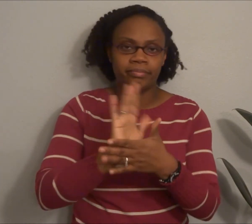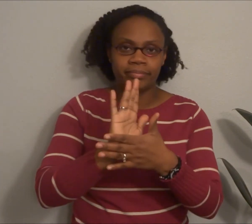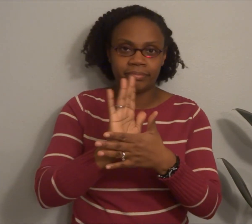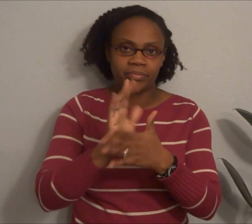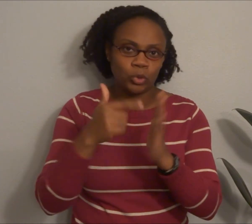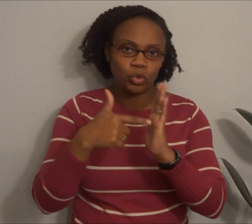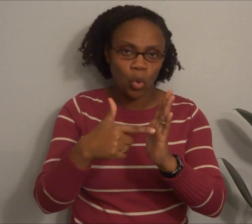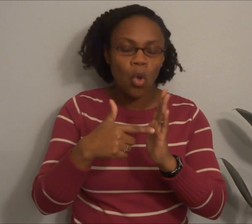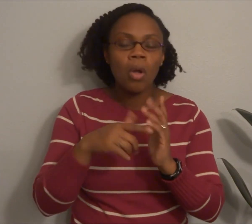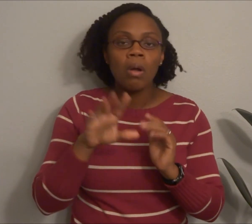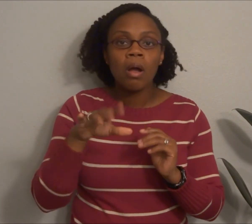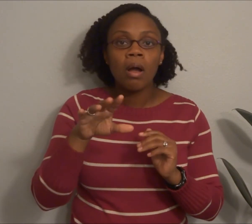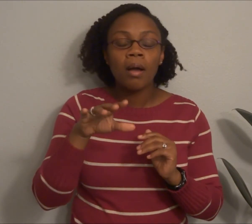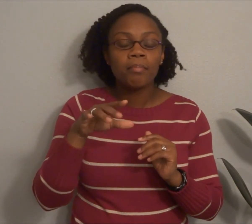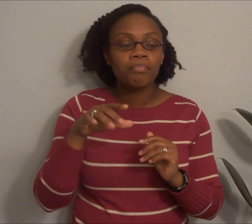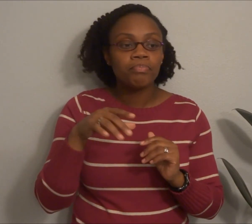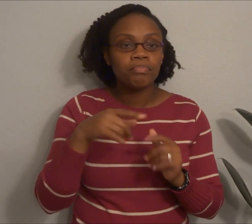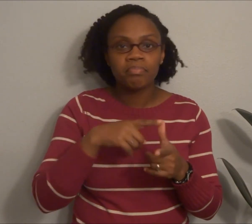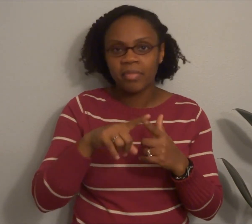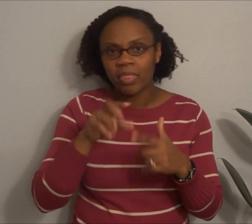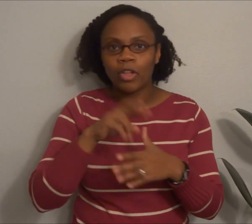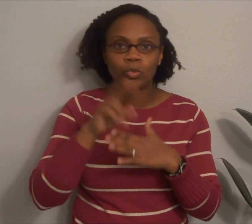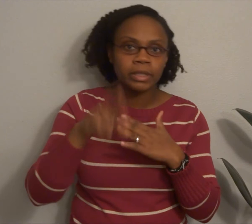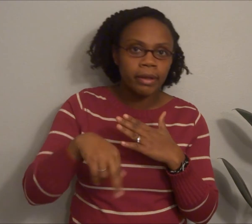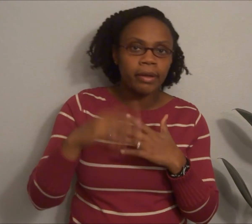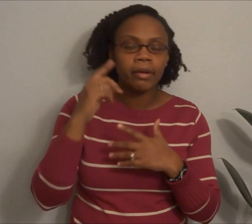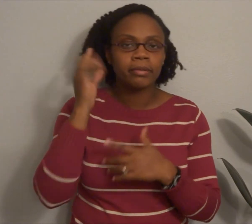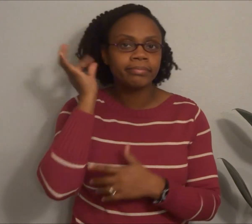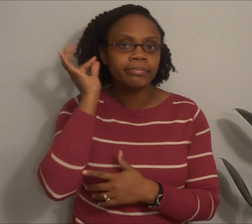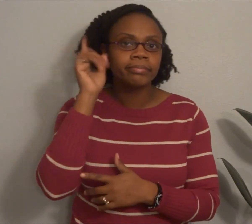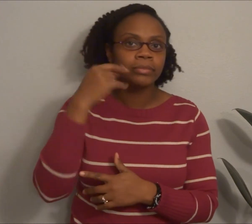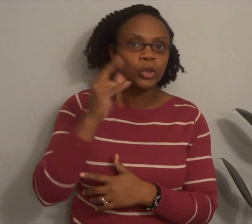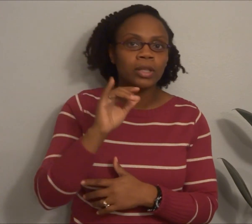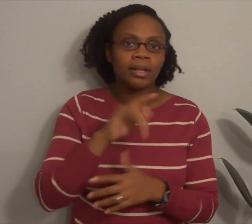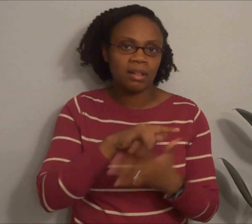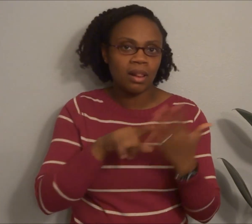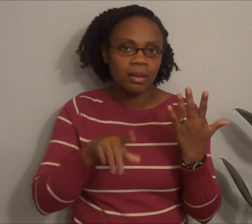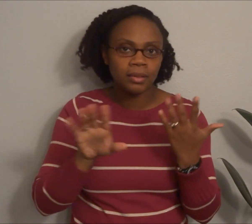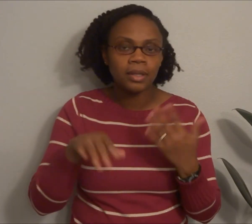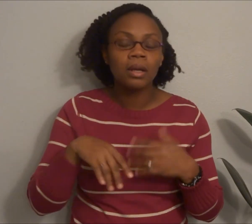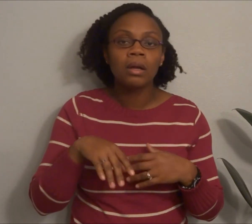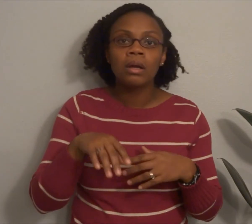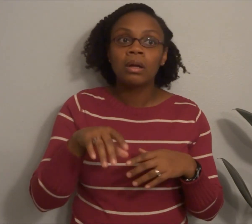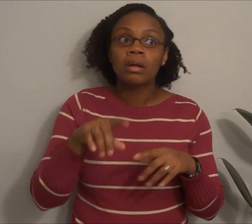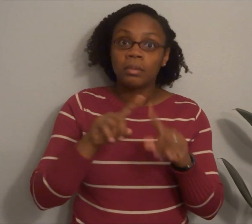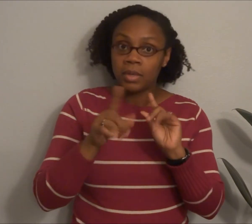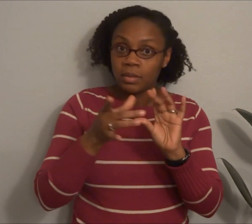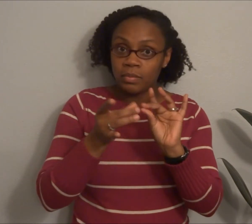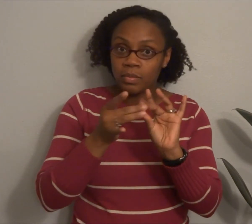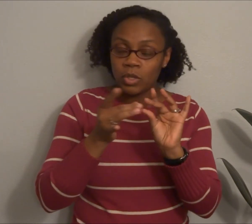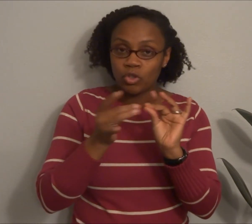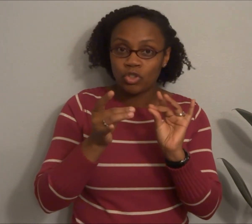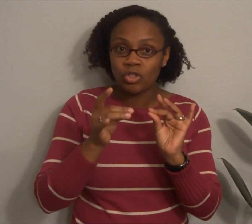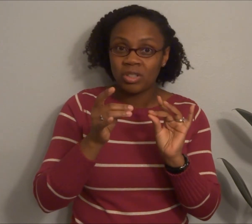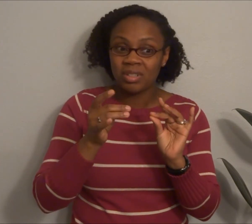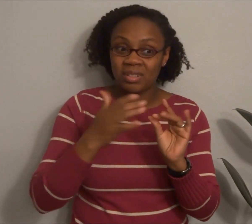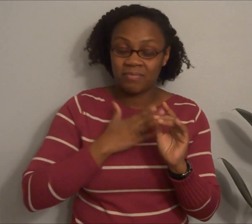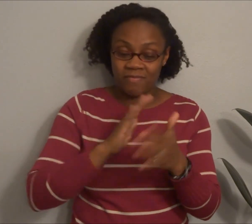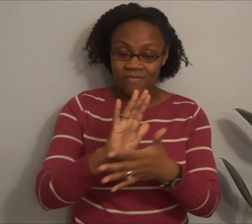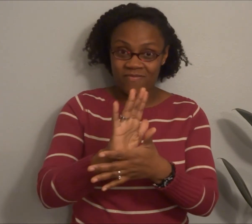only 3 ingredients to it. So you'll see a little clip of me making the mix and then some pictures with the results on my hair and that sort of thing. Now, I did